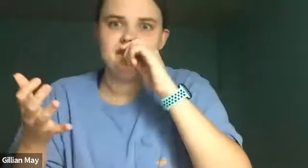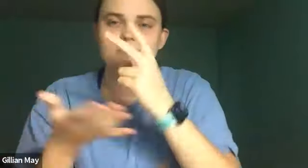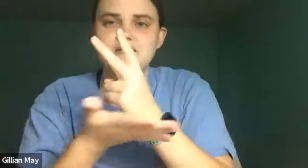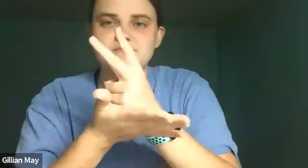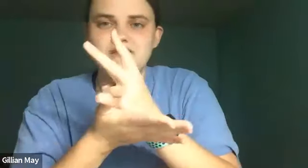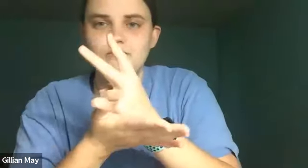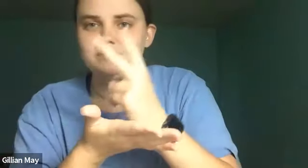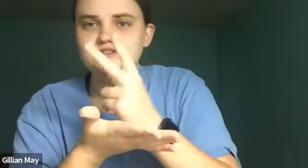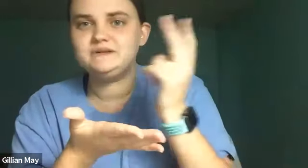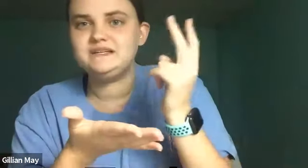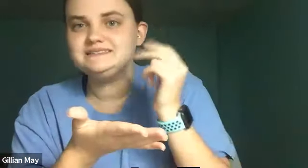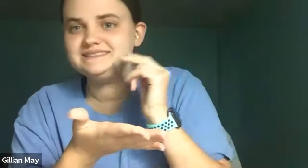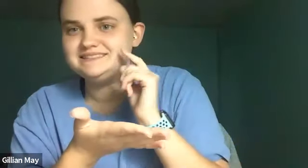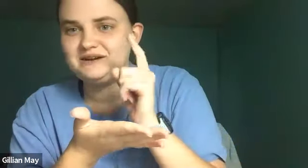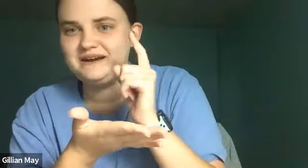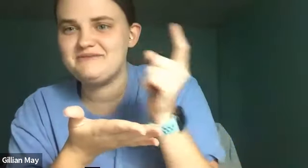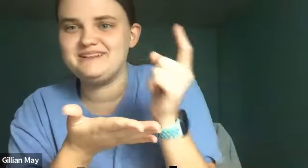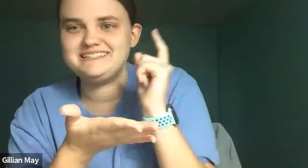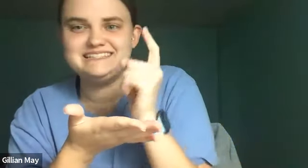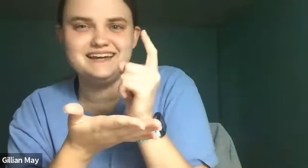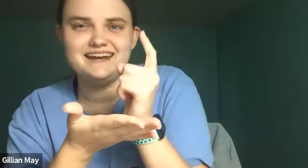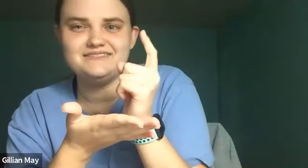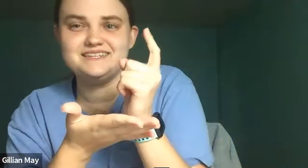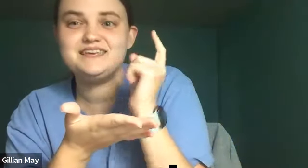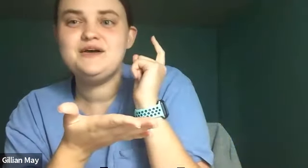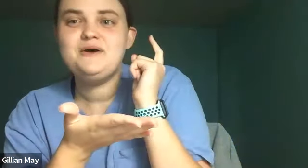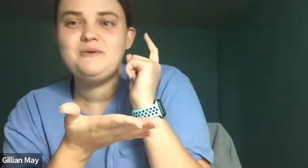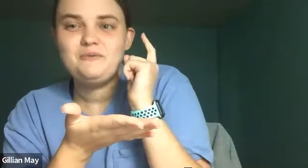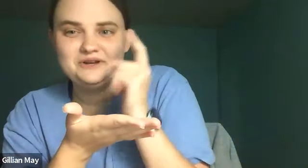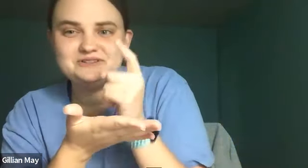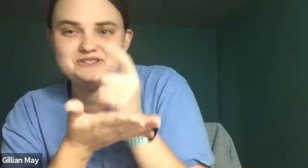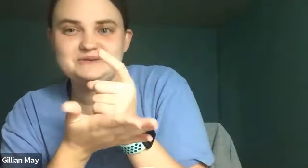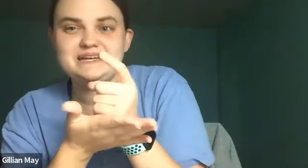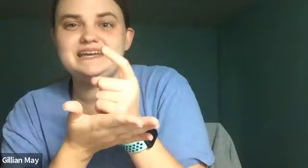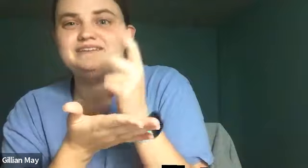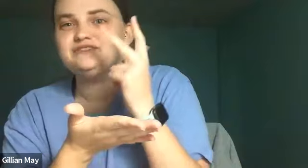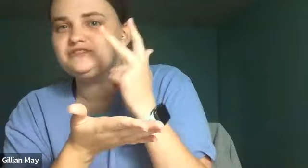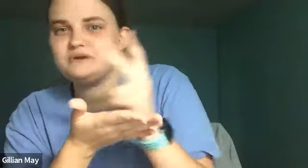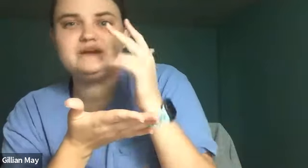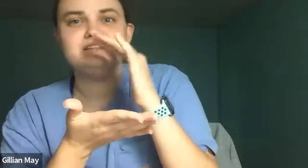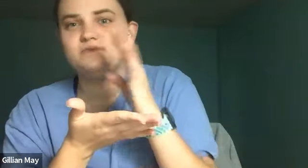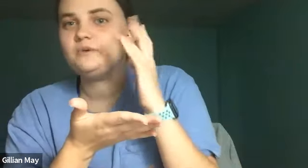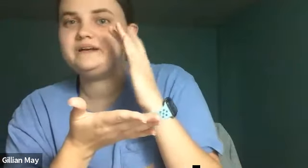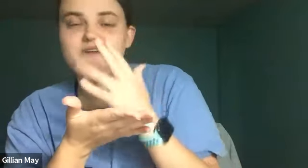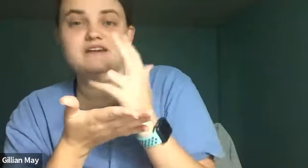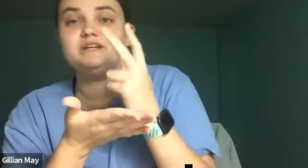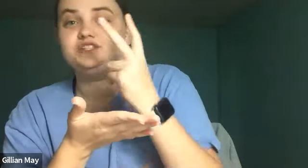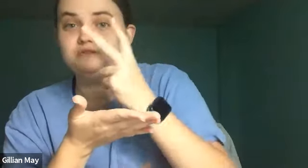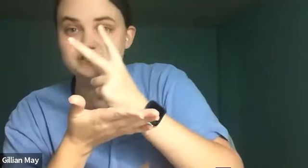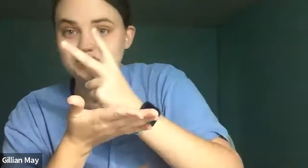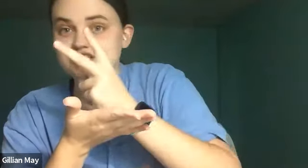that reminds me, when you're doing, sorry, I realized I did not add this. When you're doing 3 weeks, 4 weeks, 5 weeks, you can just